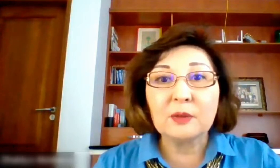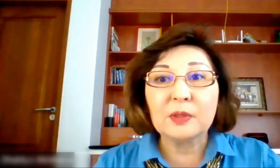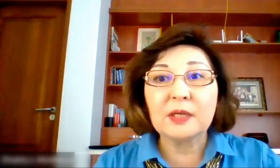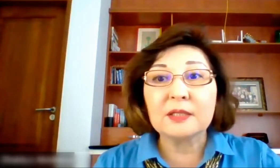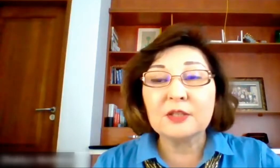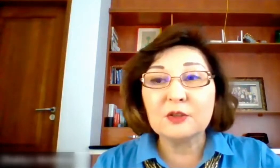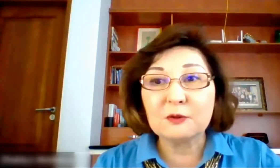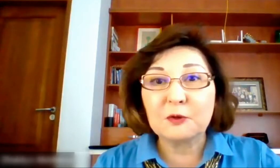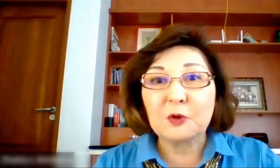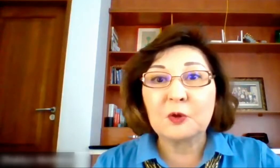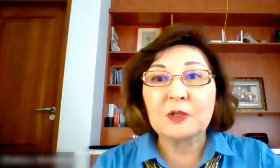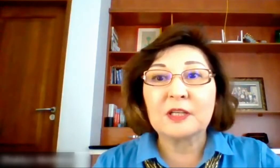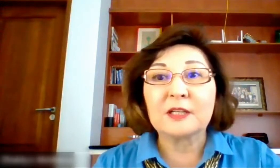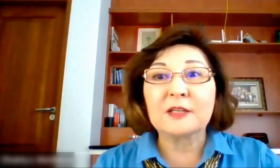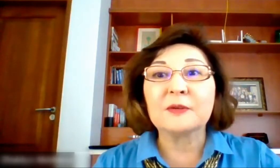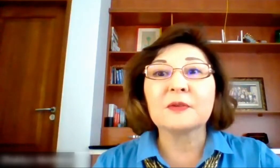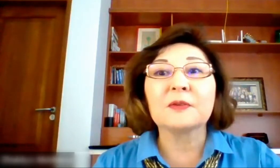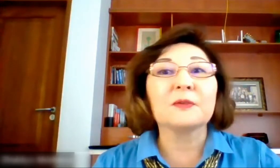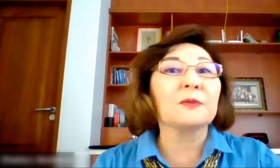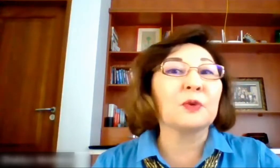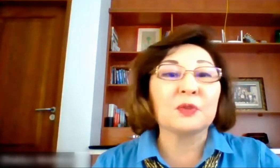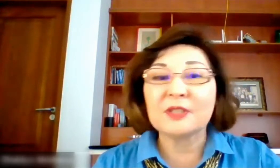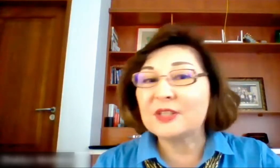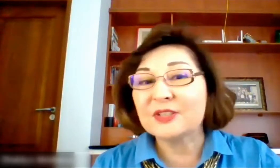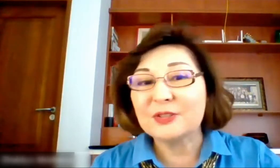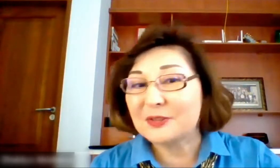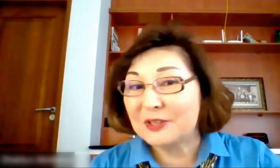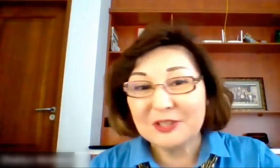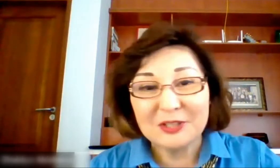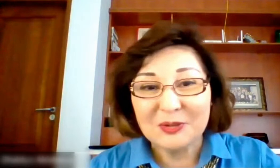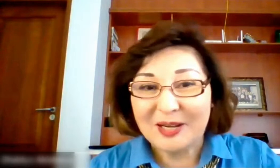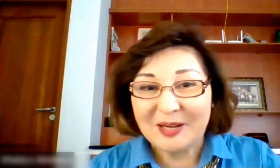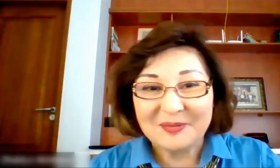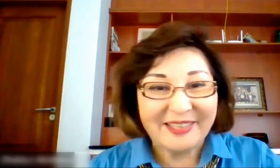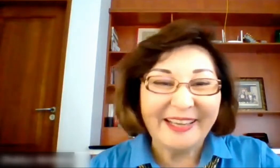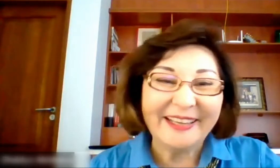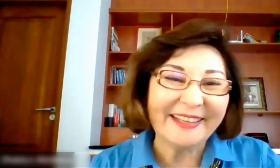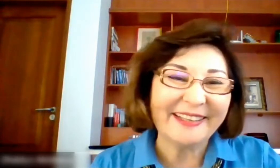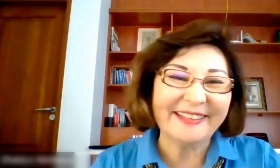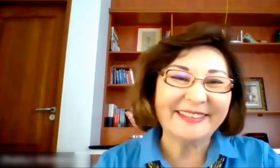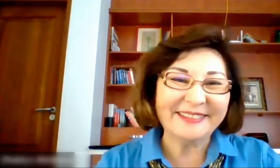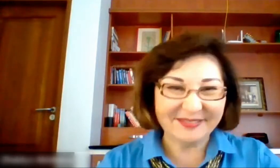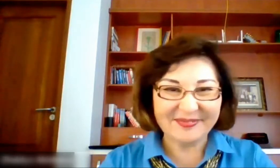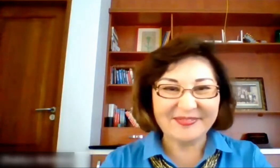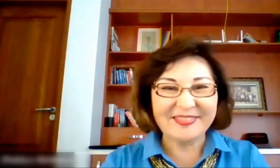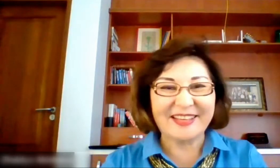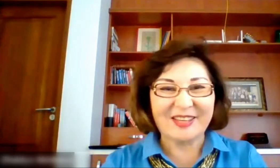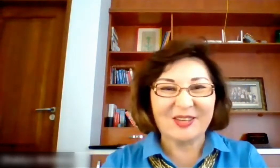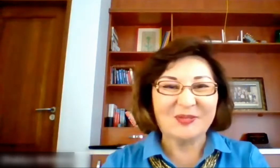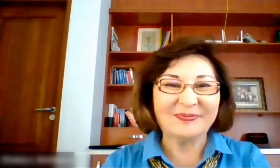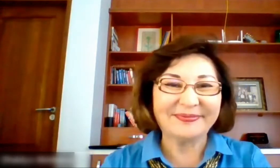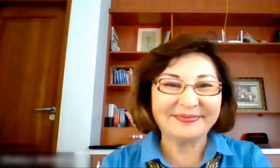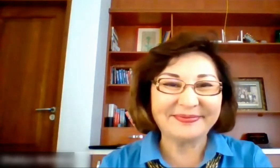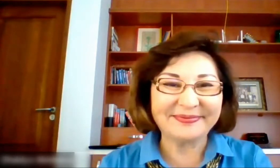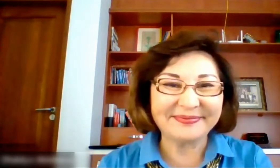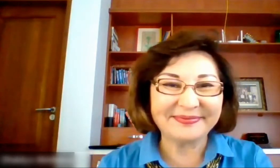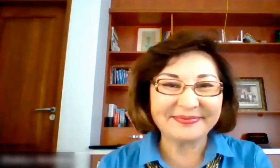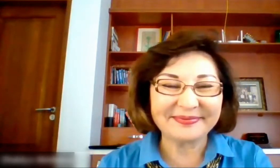it will continue for the nearest years to come. Thank you.